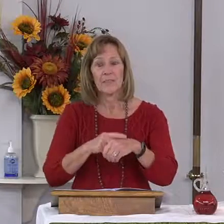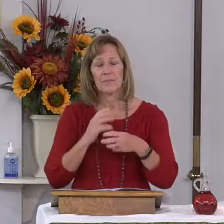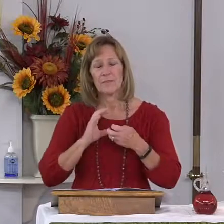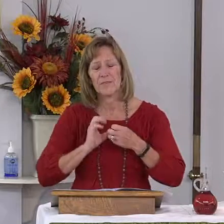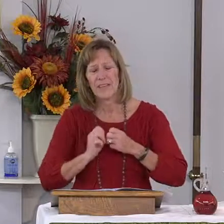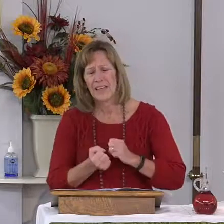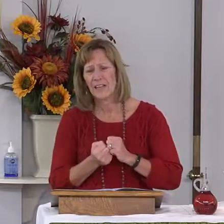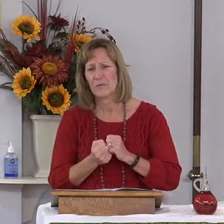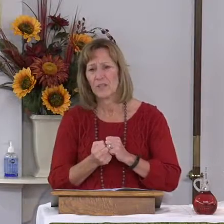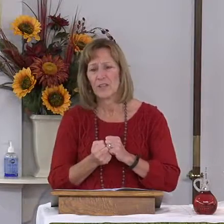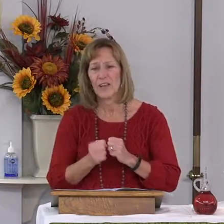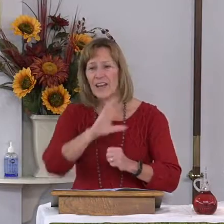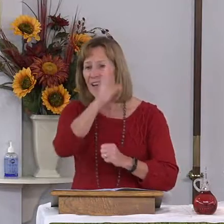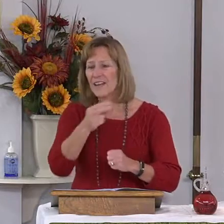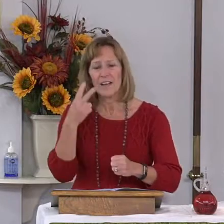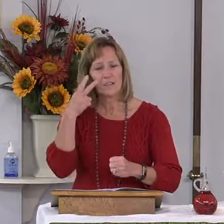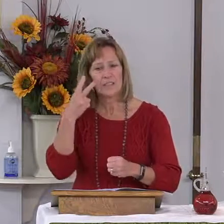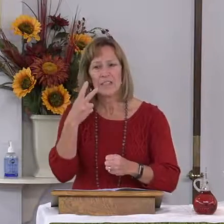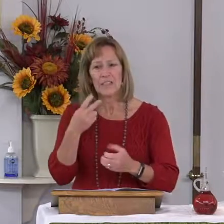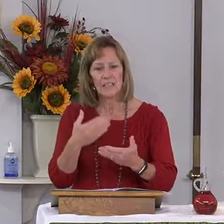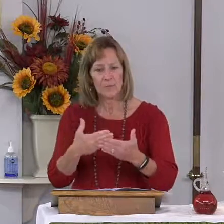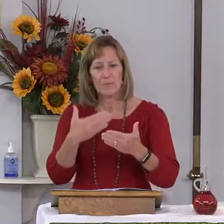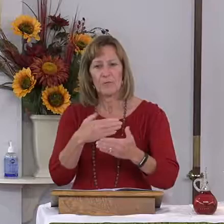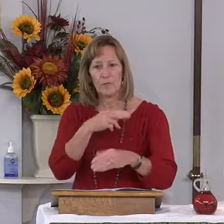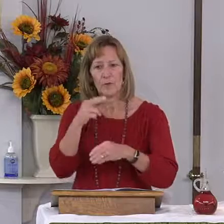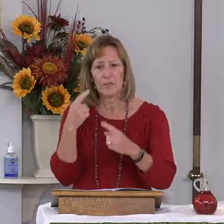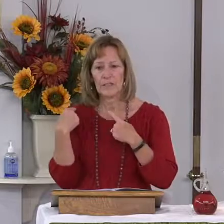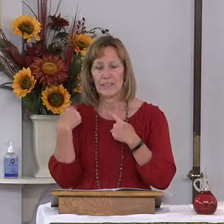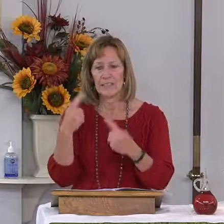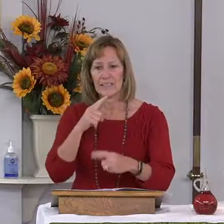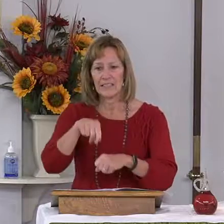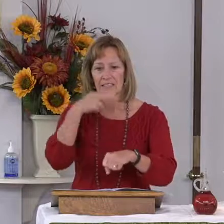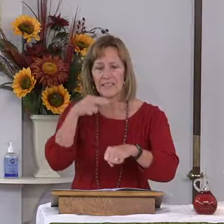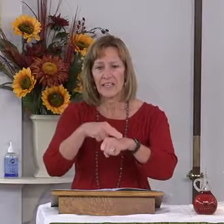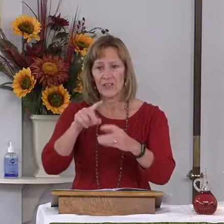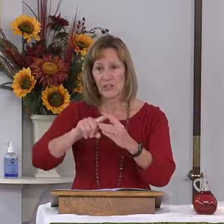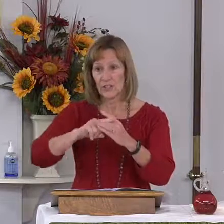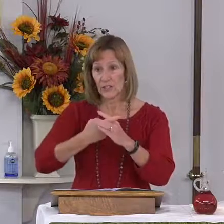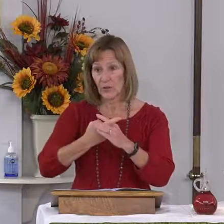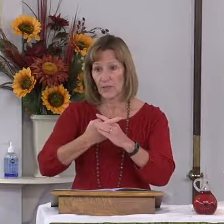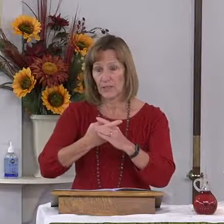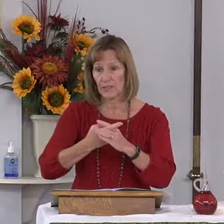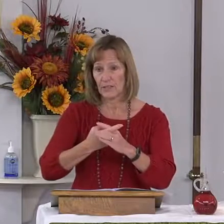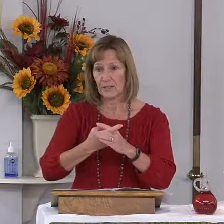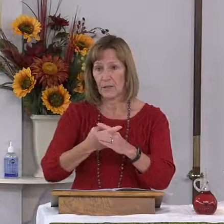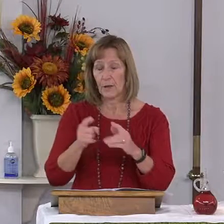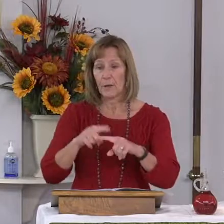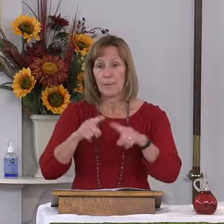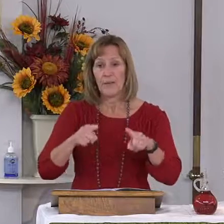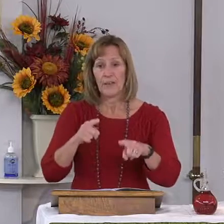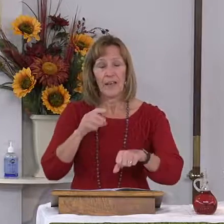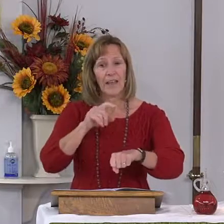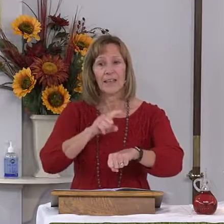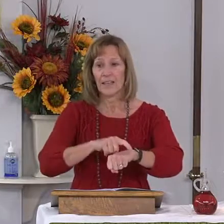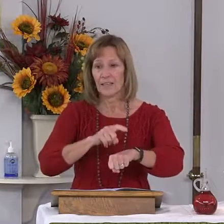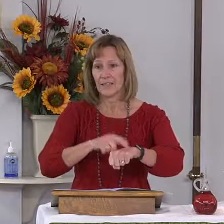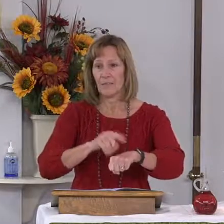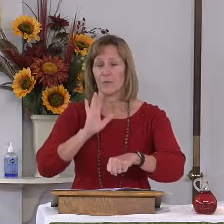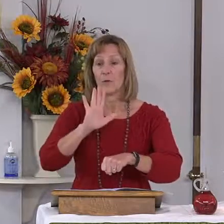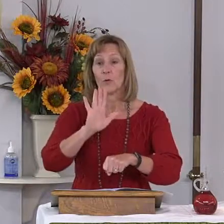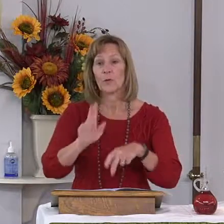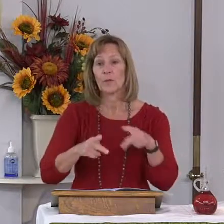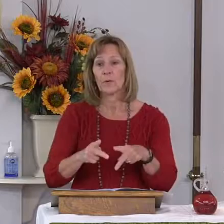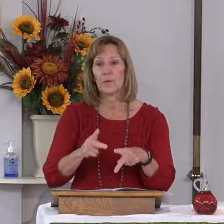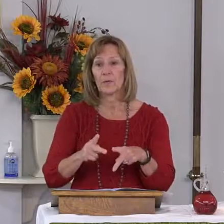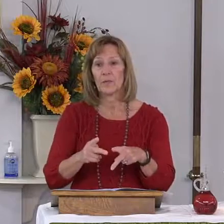anguish, such as has never occurred since nations first came into existence. But at that time, your